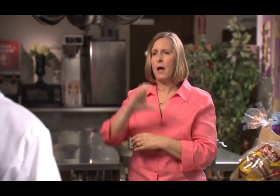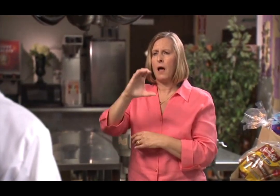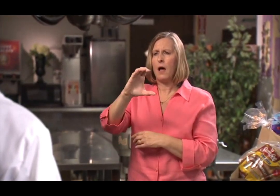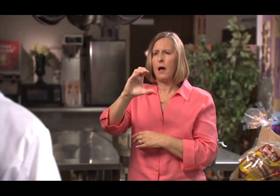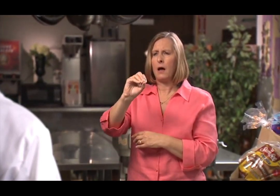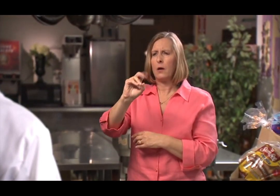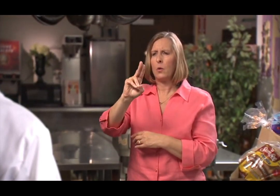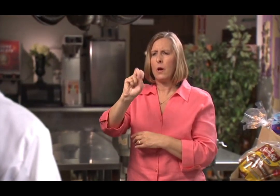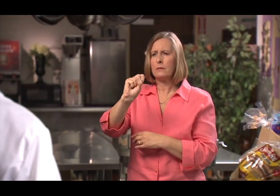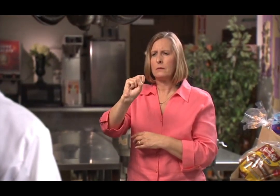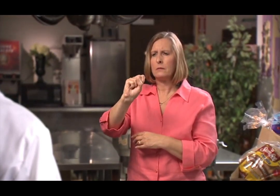and couscous.